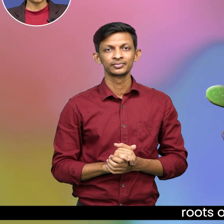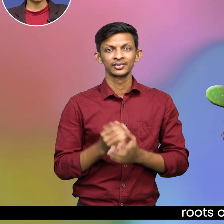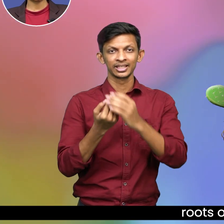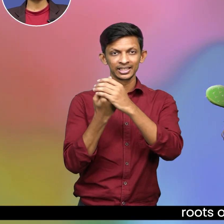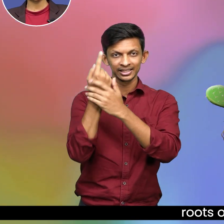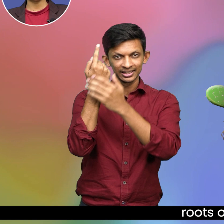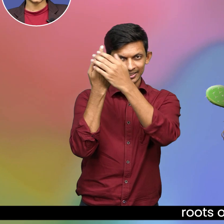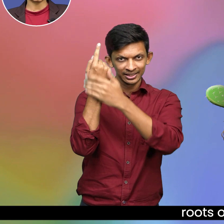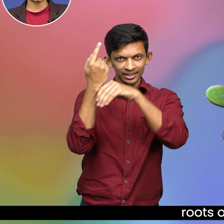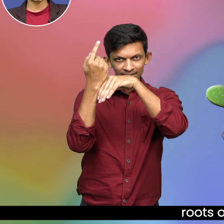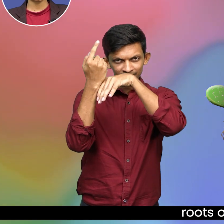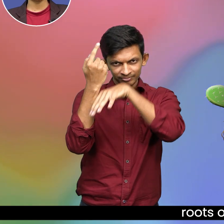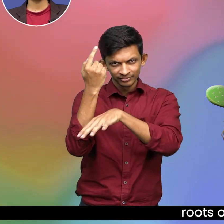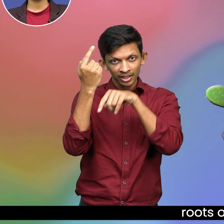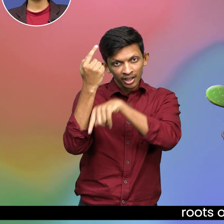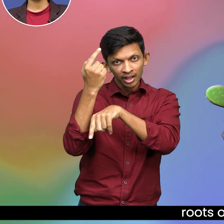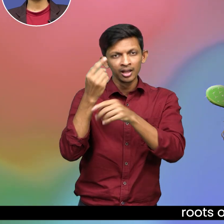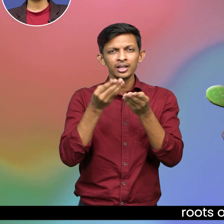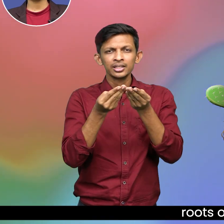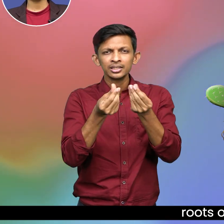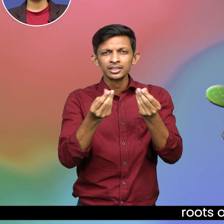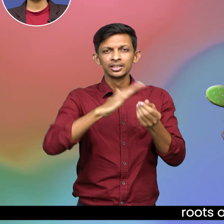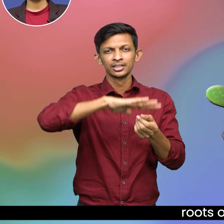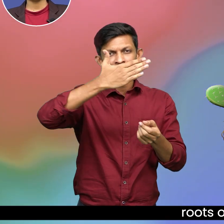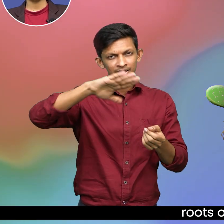Roots of desert plants.